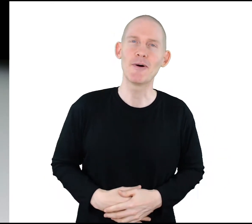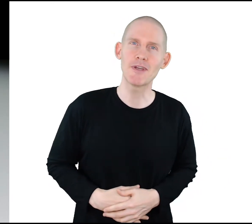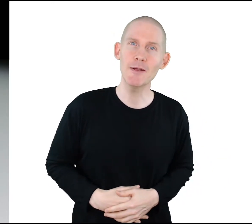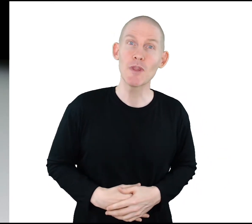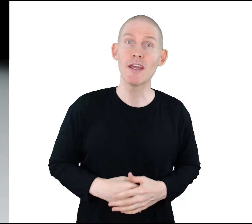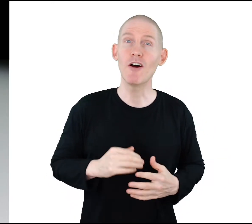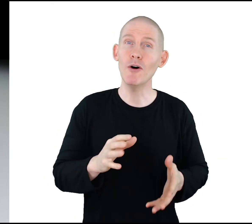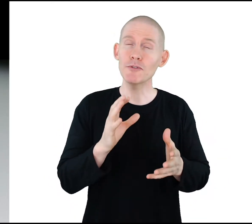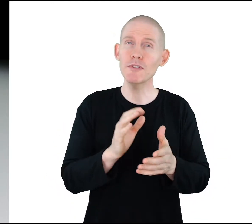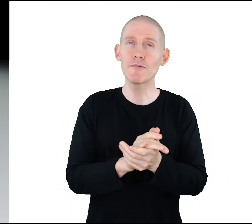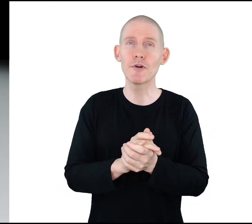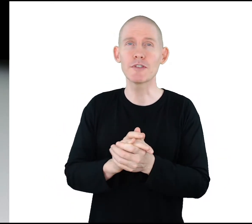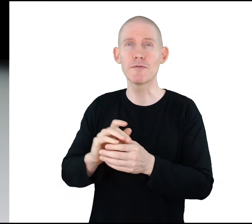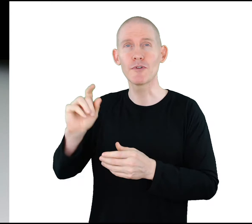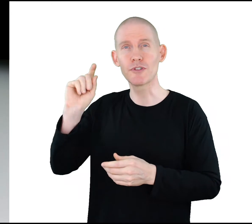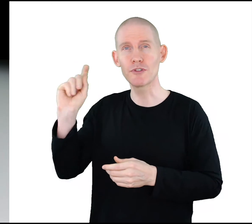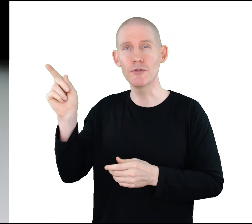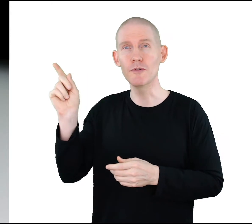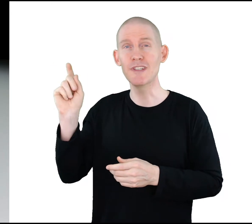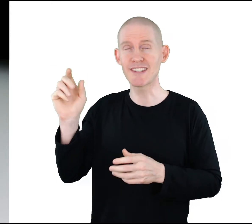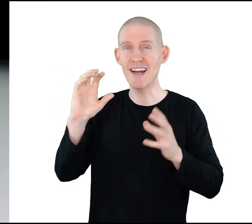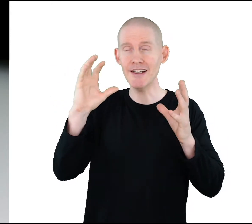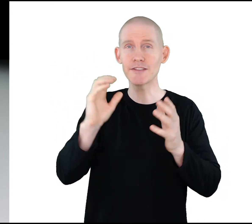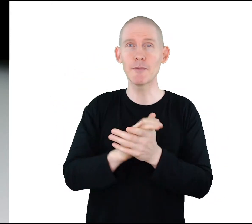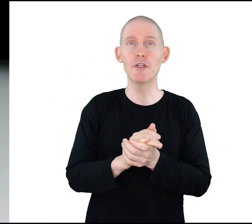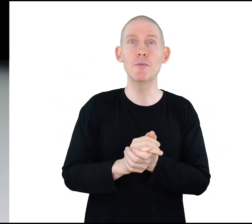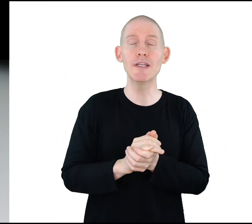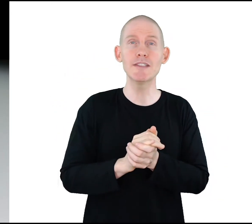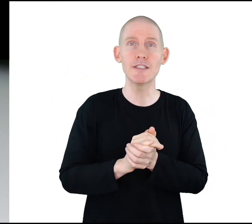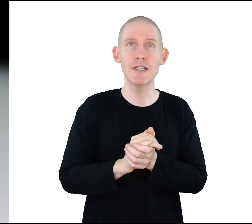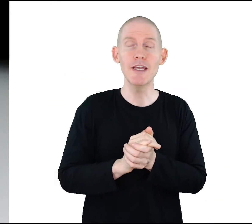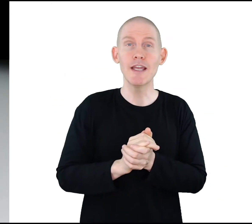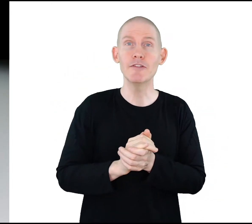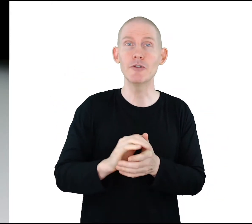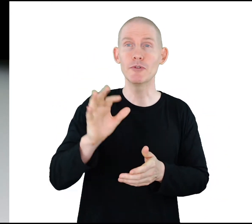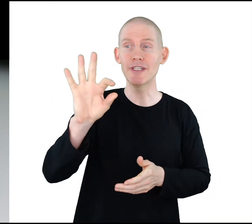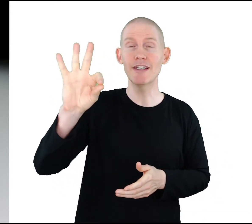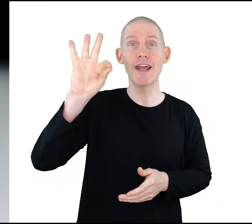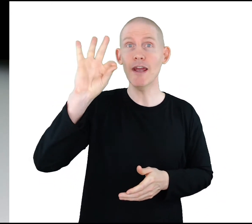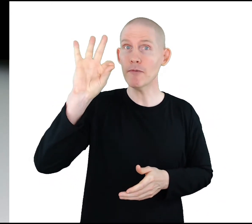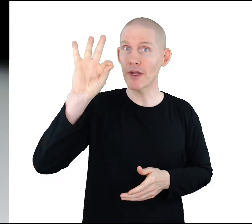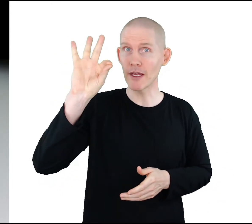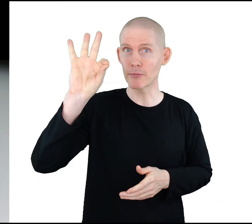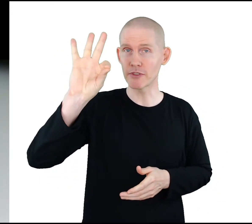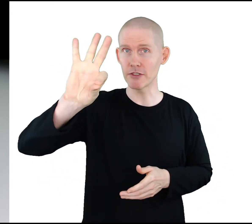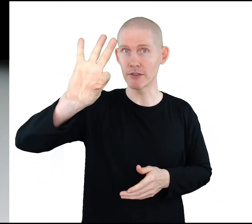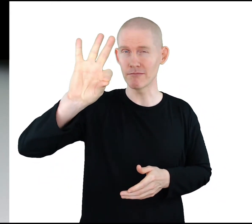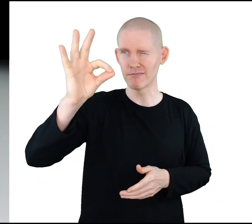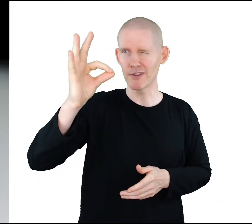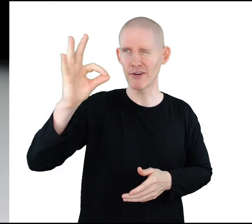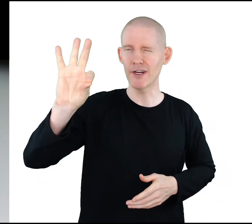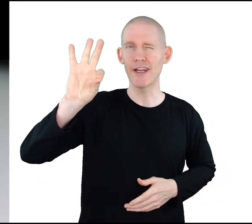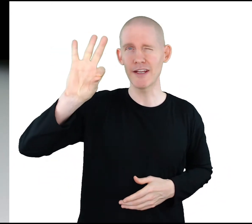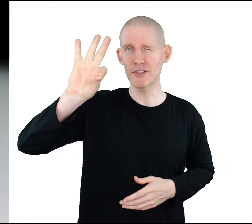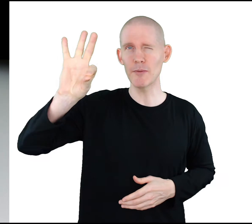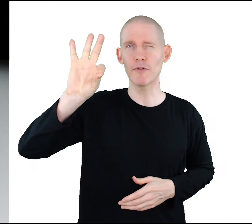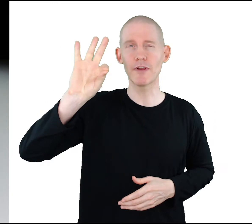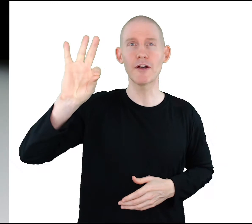Okay, an alternate version for soon, this concept that you may see is using an F hand position. All right, hand shape of a letter